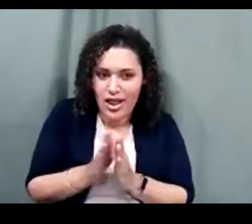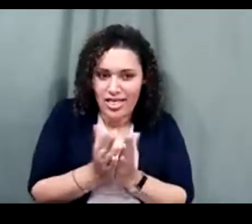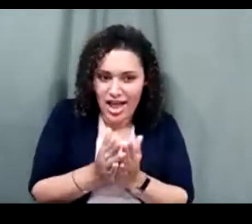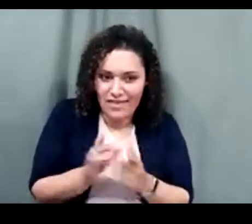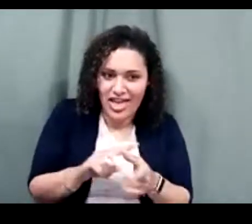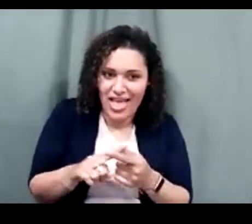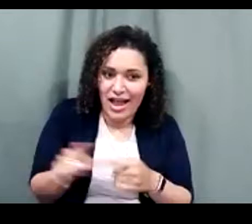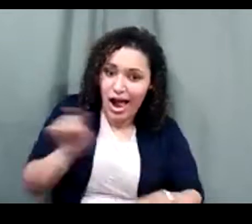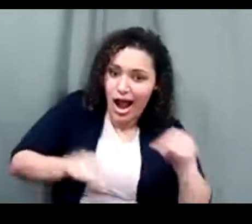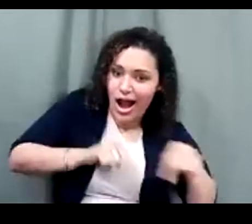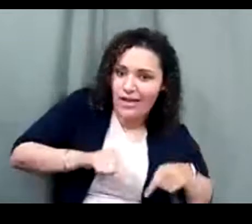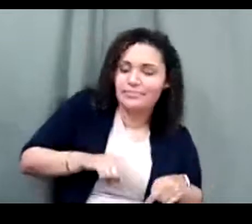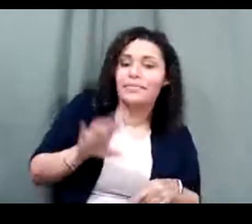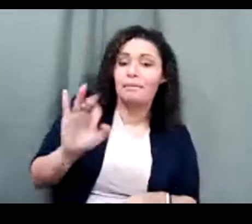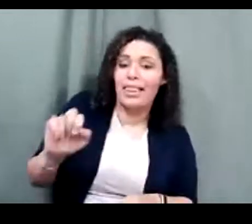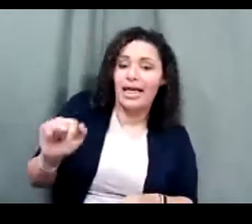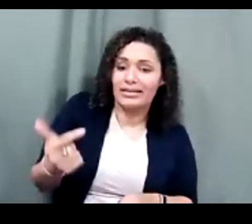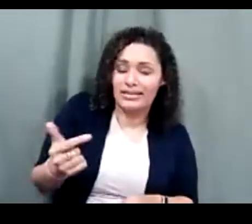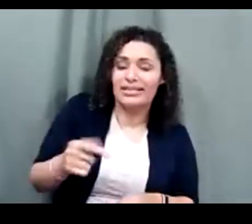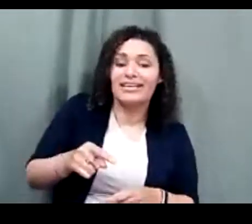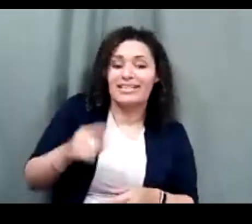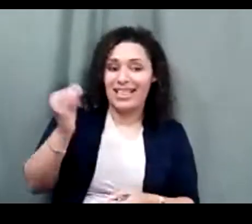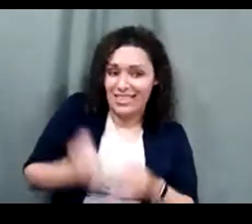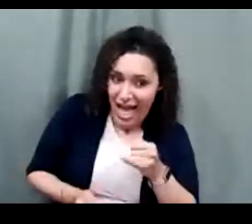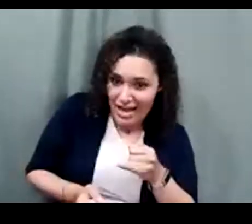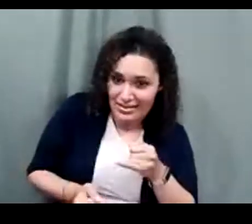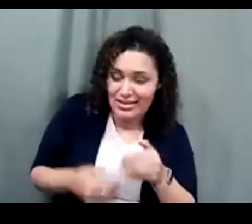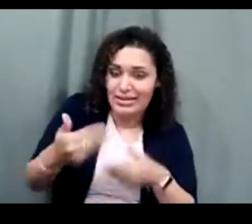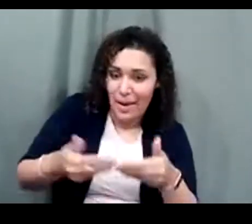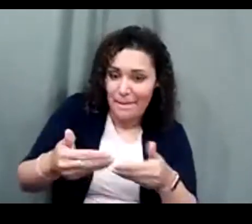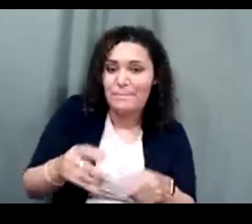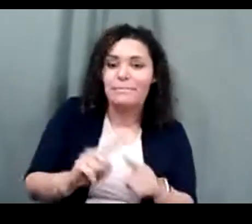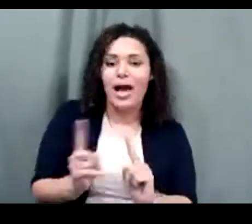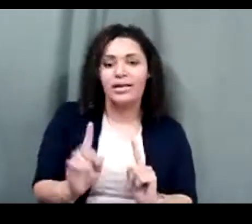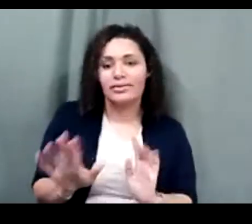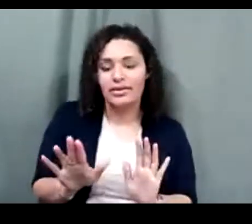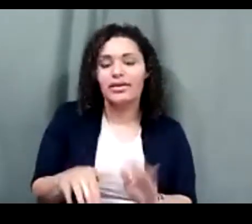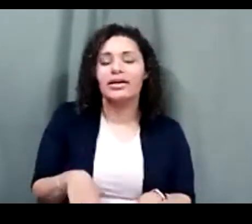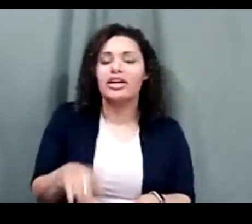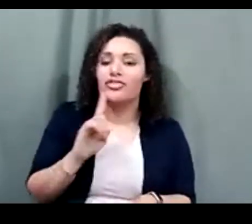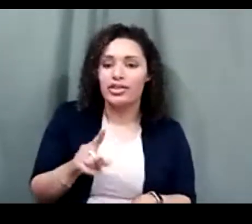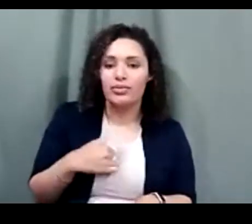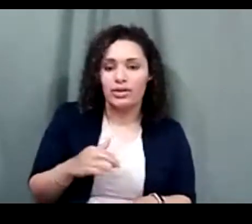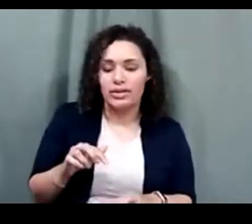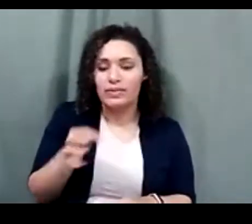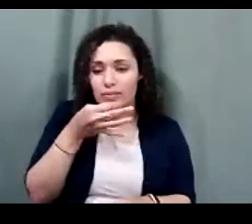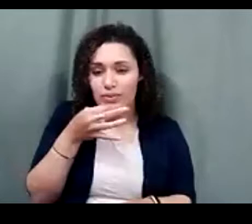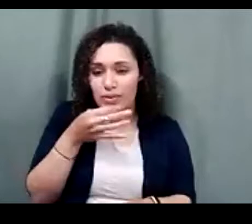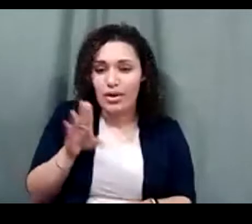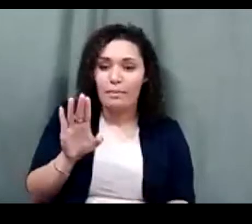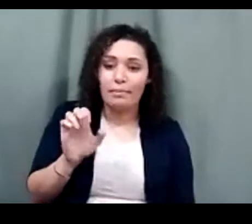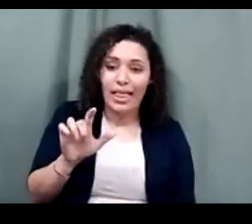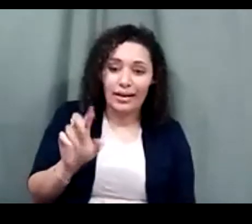So blending is the last step of winemaking, really. But we are getting ready to blend the 20 whites